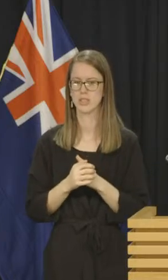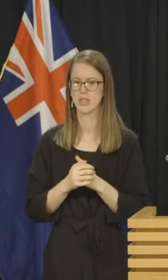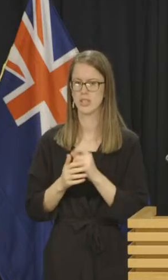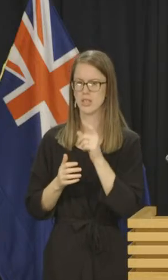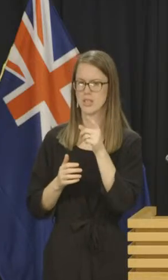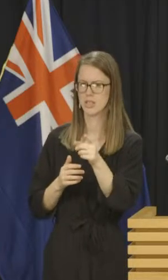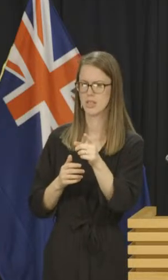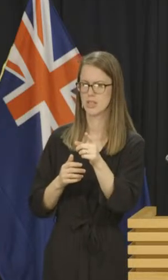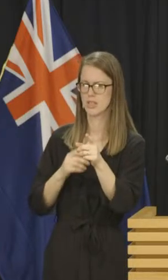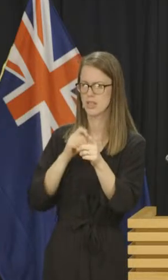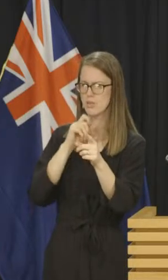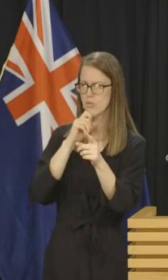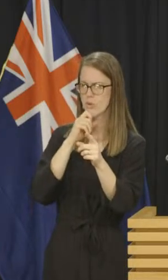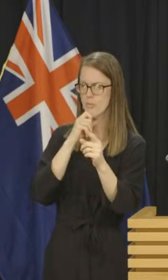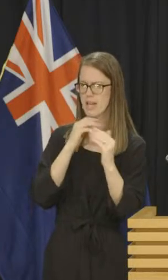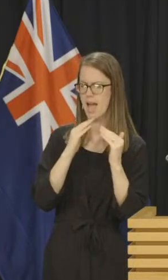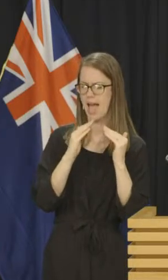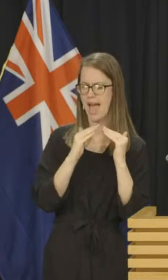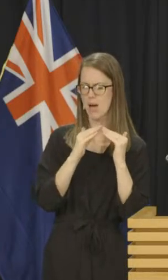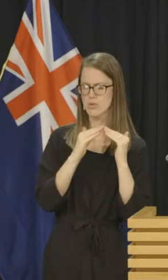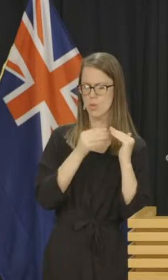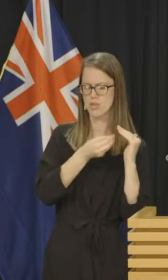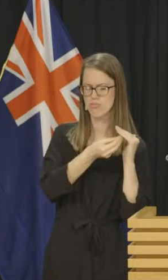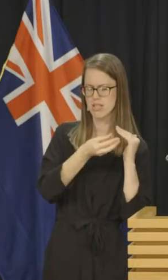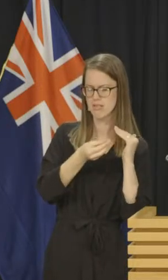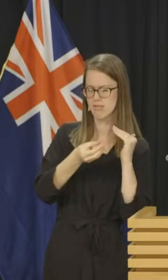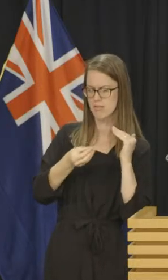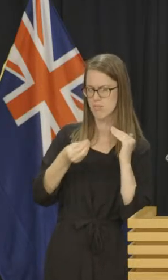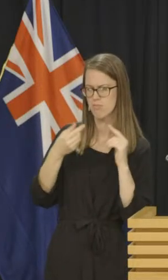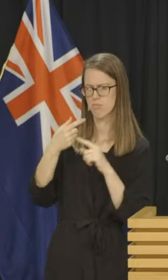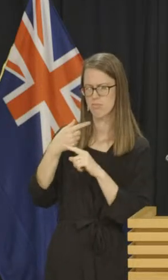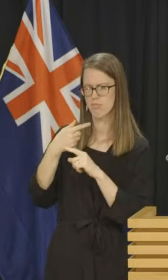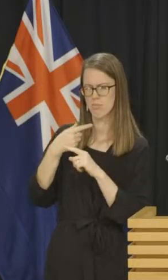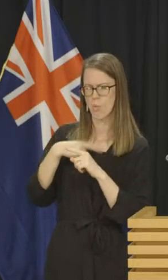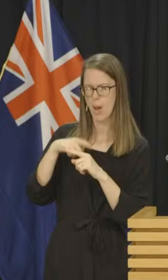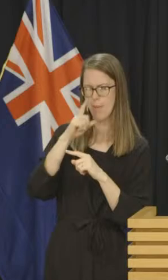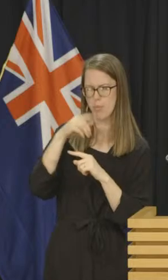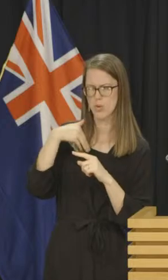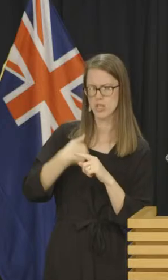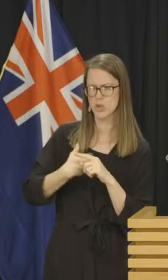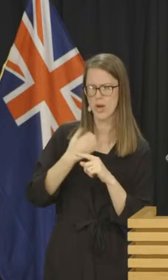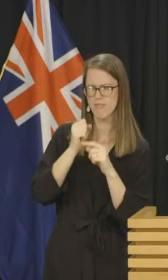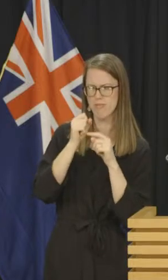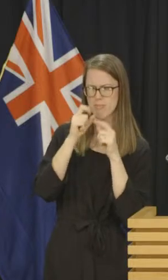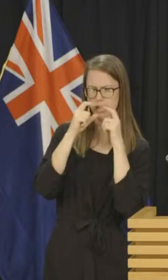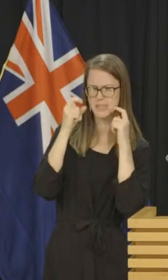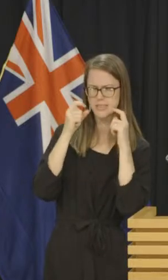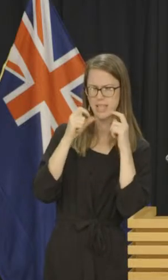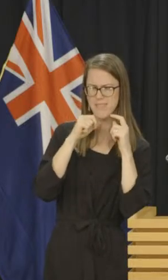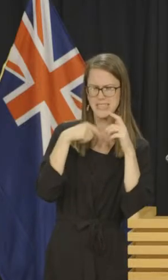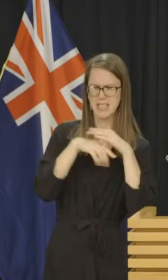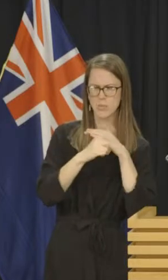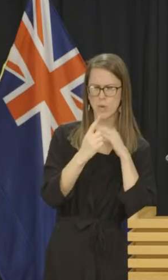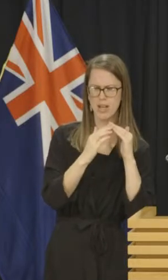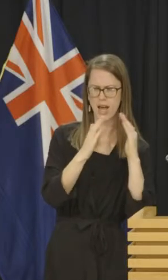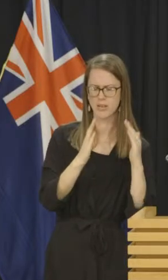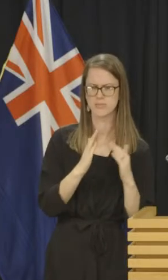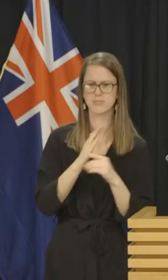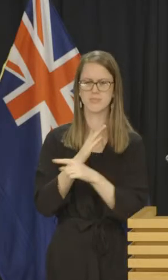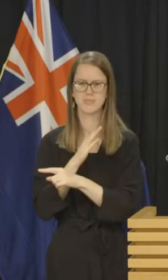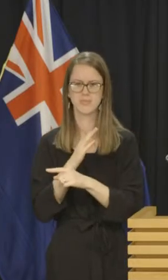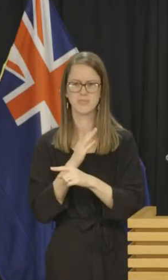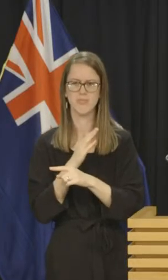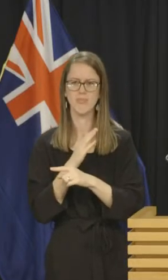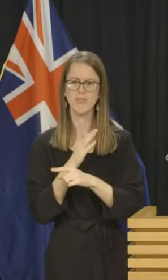would be household transmission occurring. So why do people need to wear masks in public if it's contained within households? In order